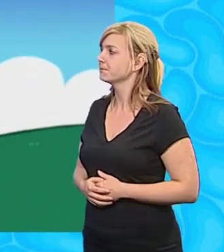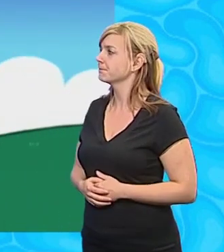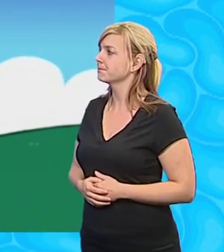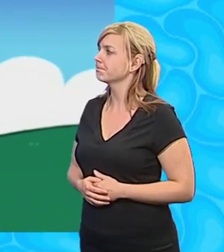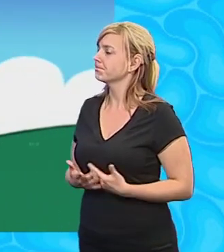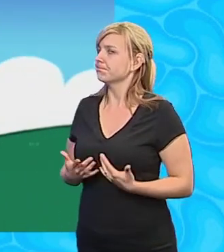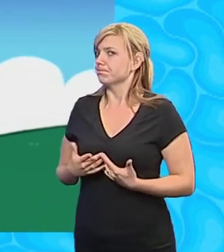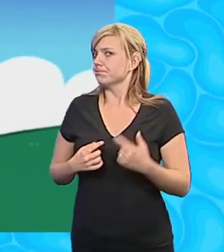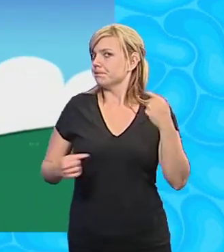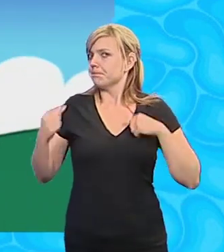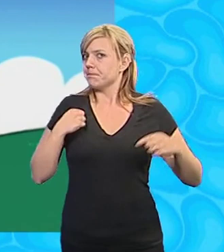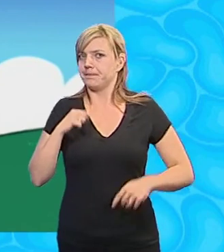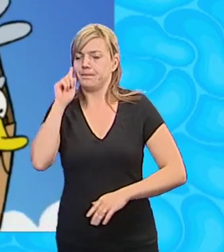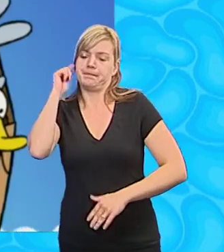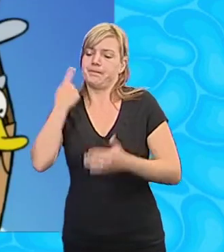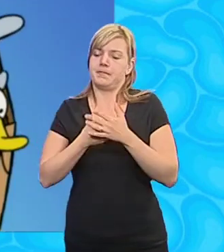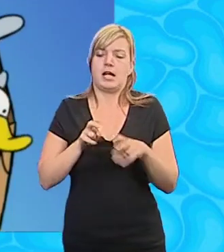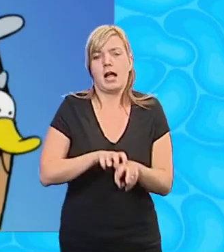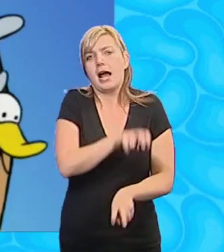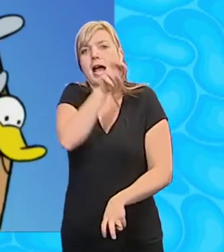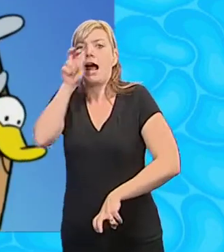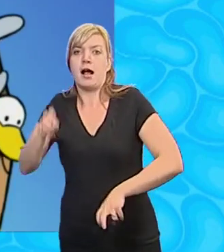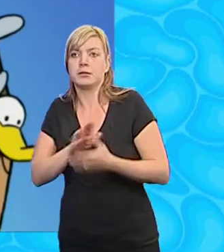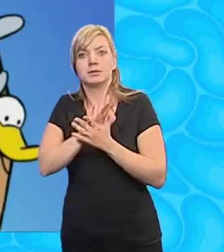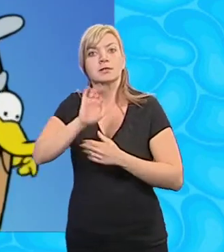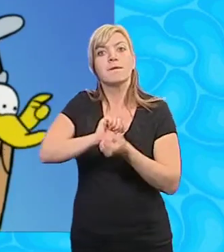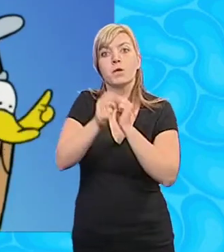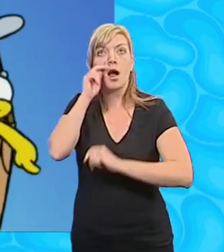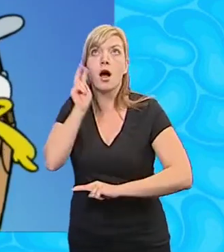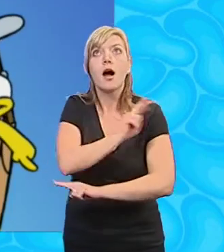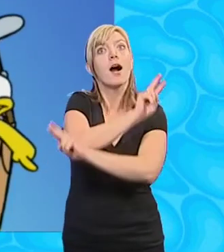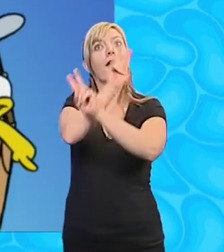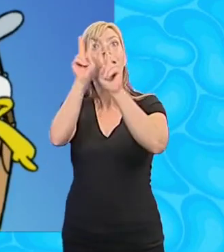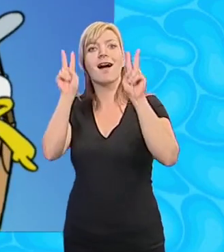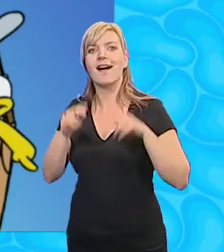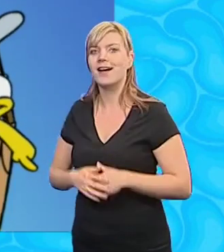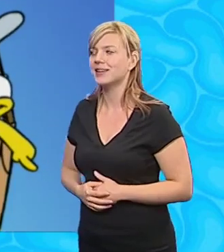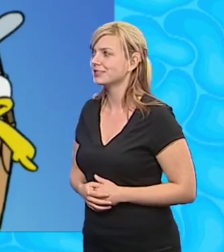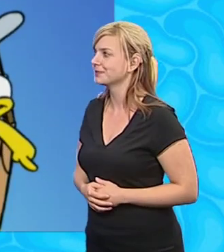So Speckle jumped out of the basket to let his friends have a turn in the balloon.